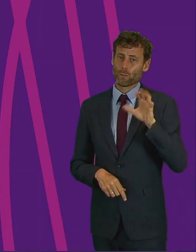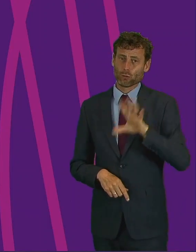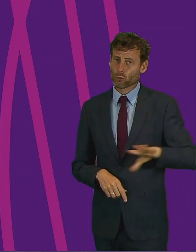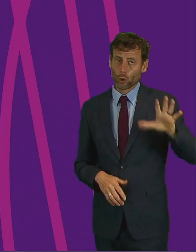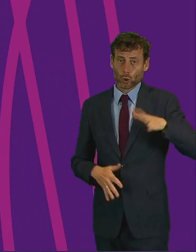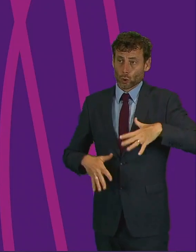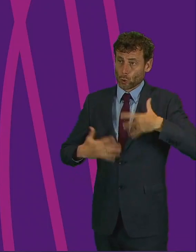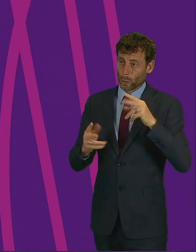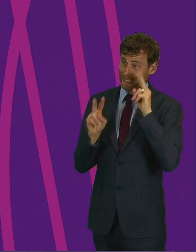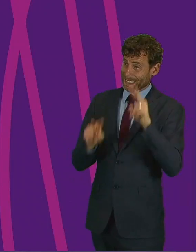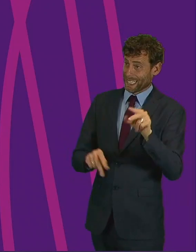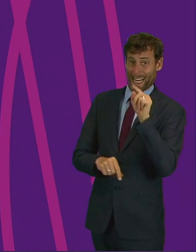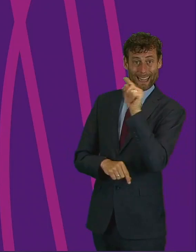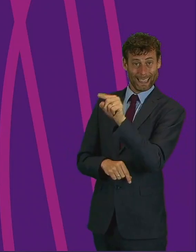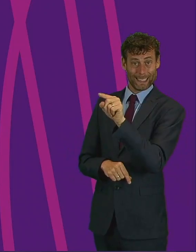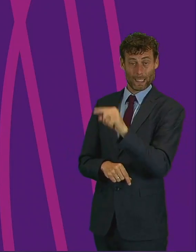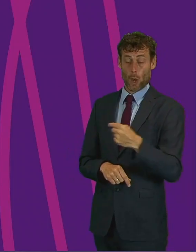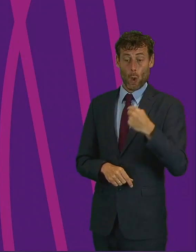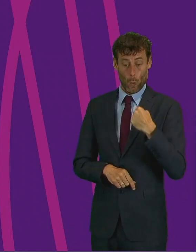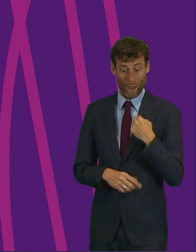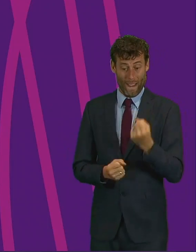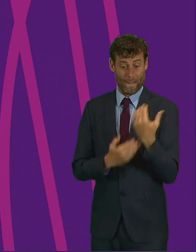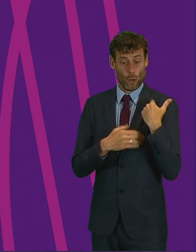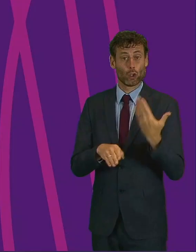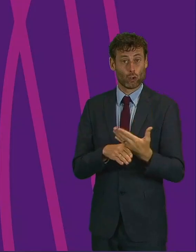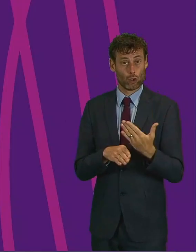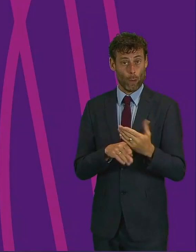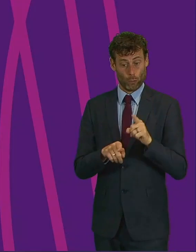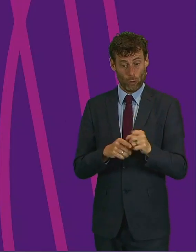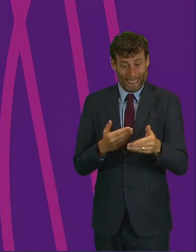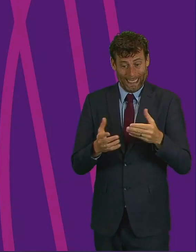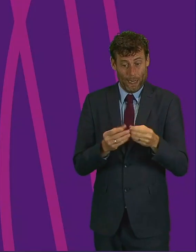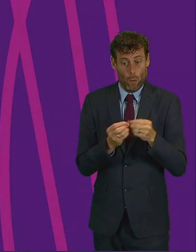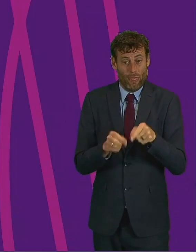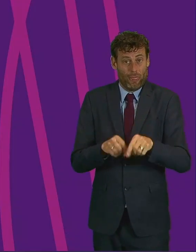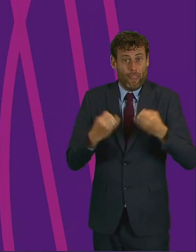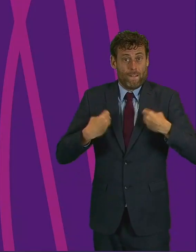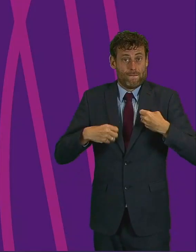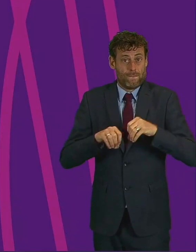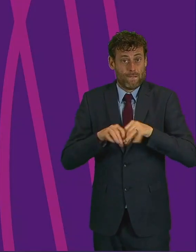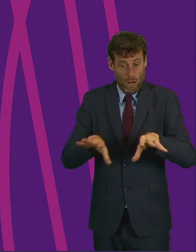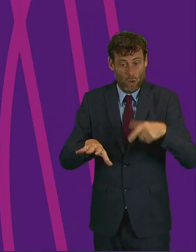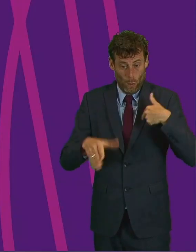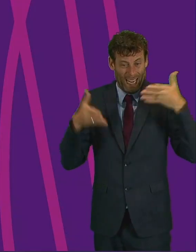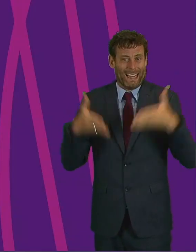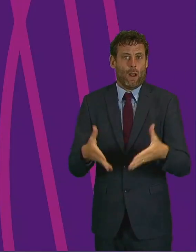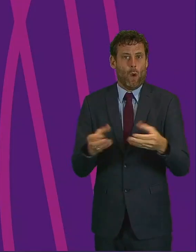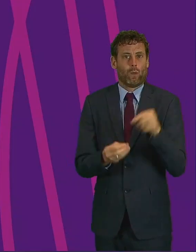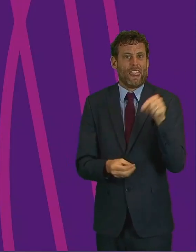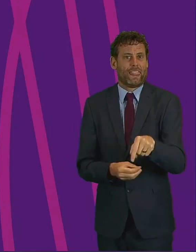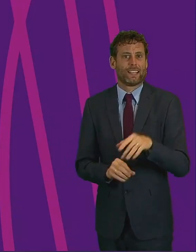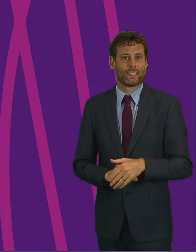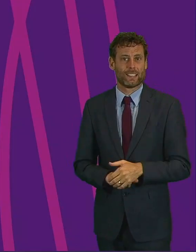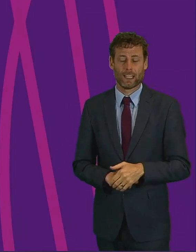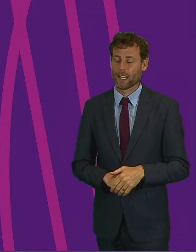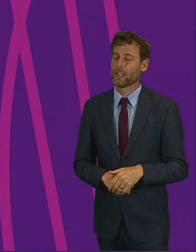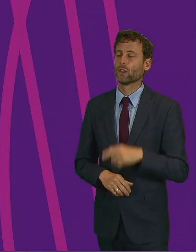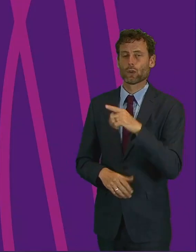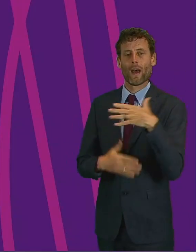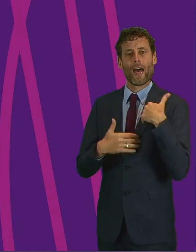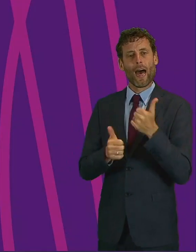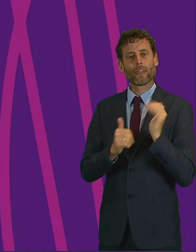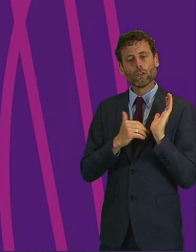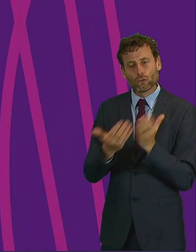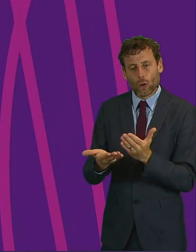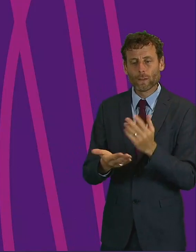the part of the Health Secretary, we'll just get on with the job of trying to deal with this virus day in and day out. On the issue of the resumption of health services